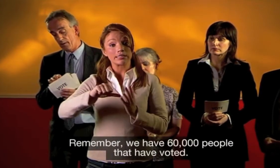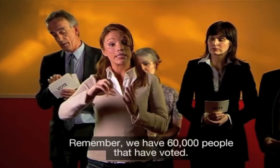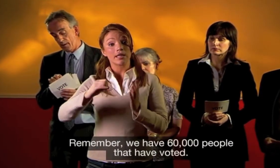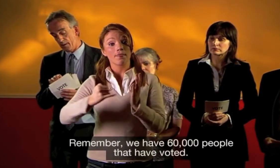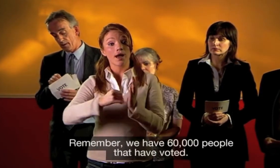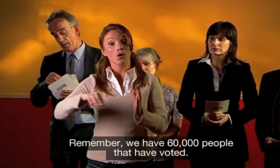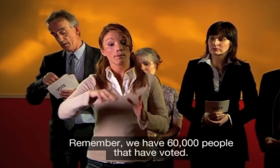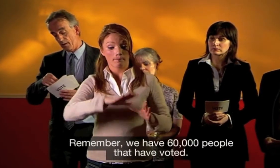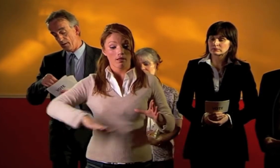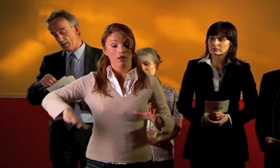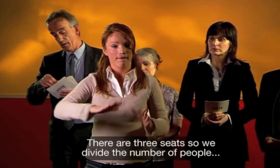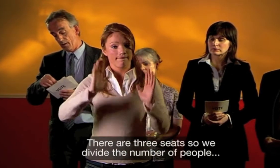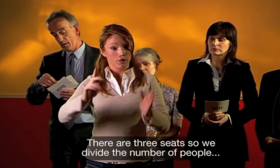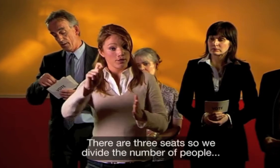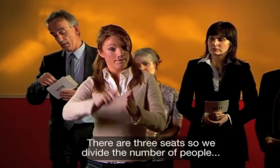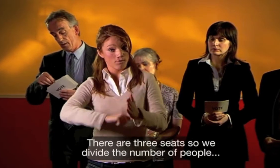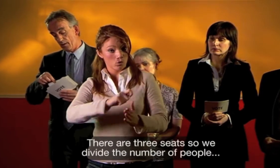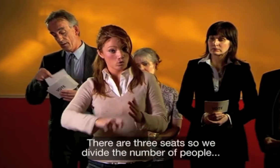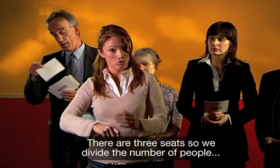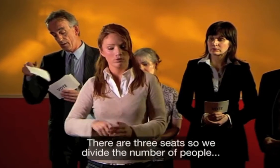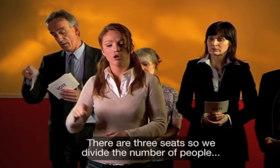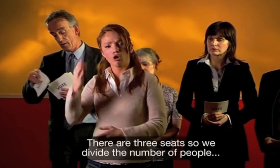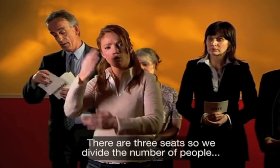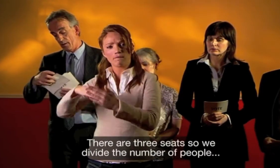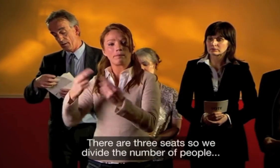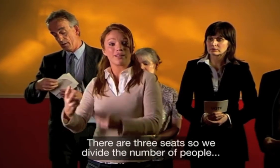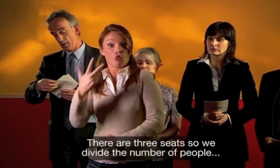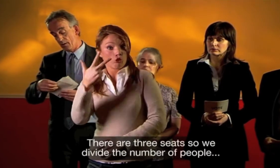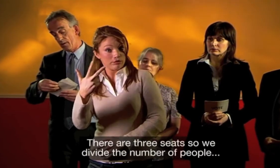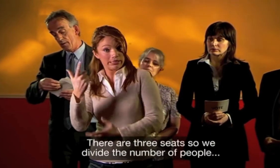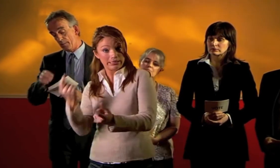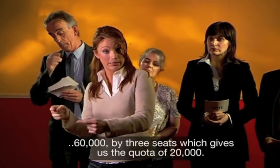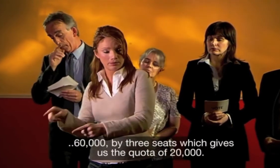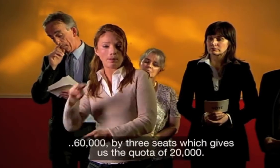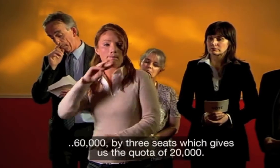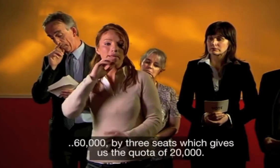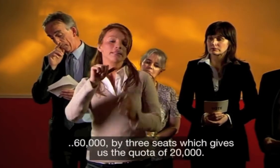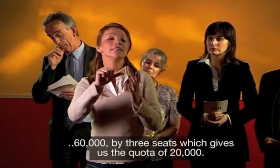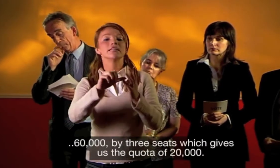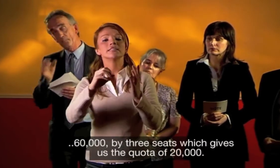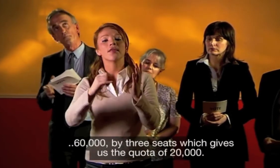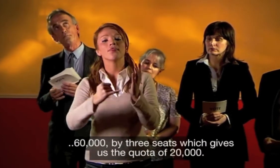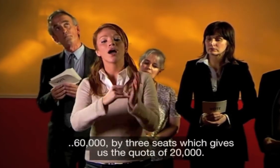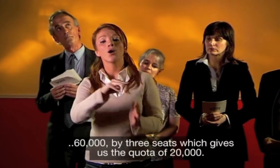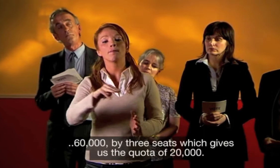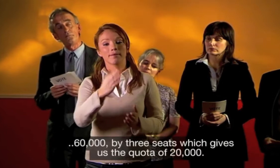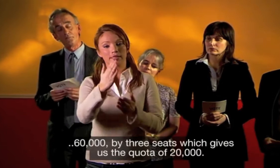have voted. There are 3 seats, so we divide the number of people, 60,000, by 3 seats, which gives us the quota of